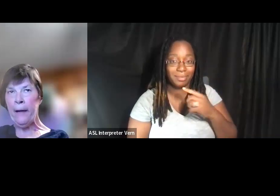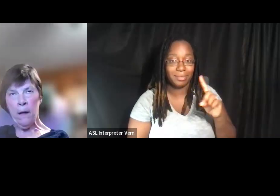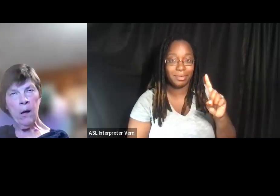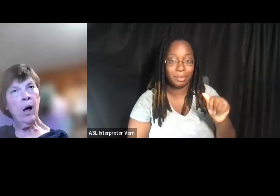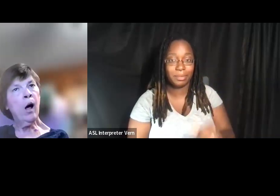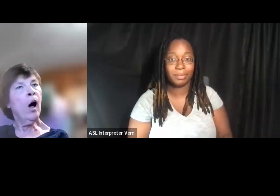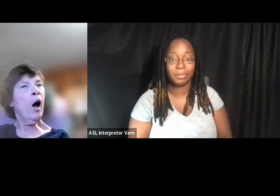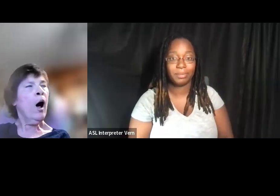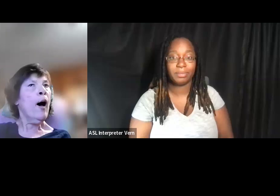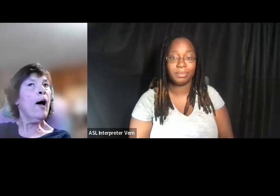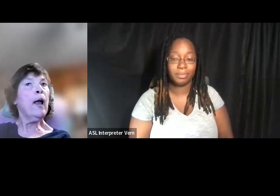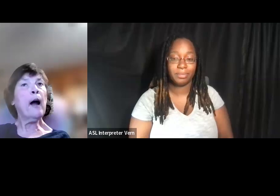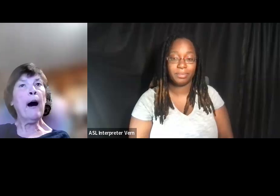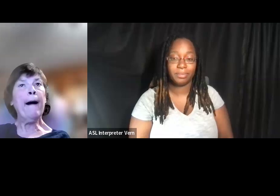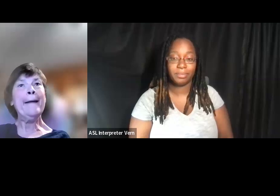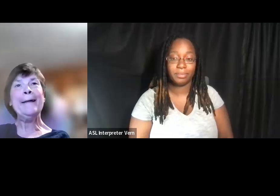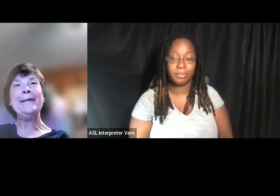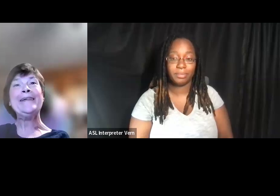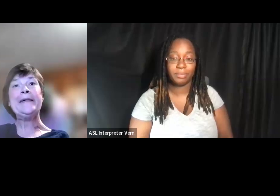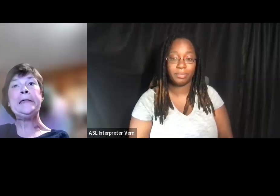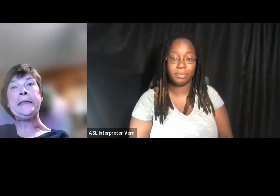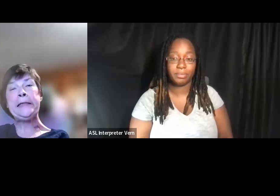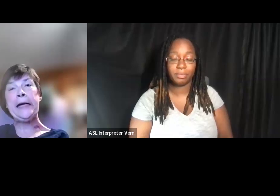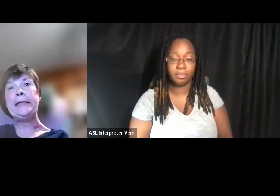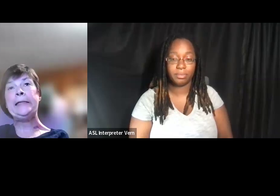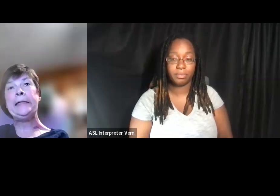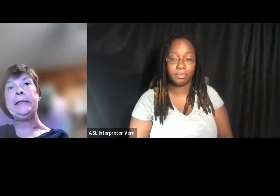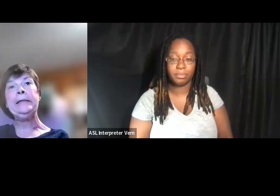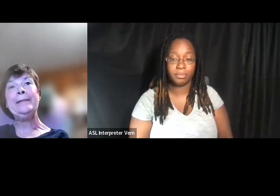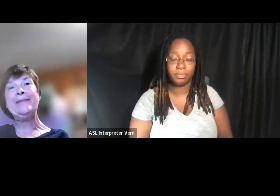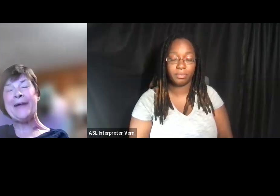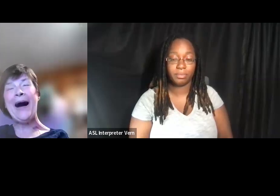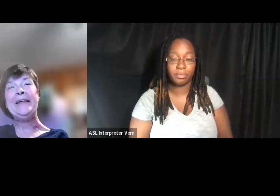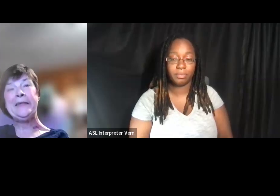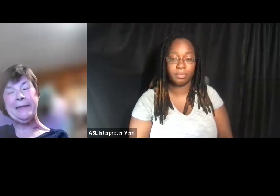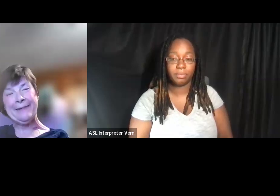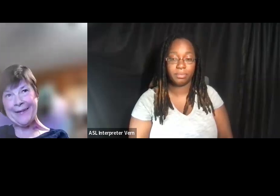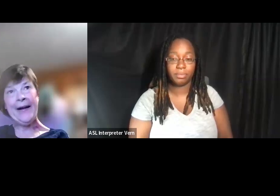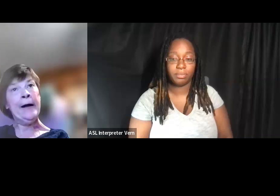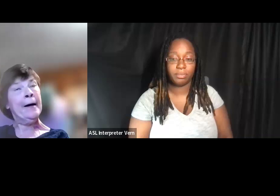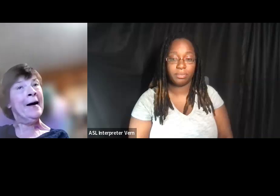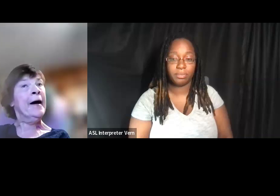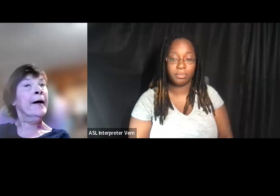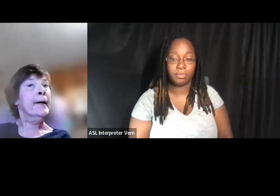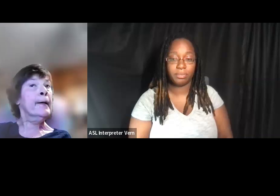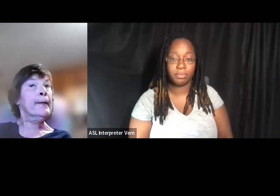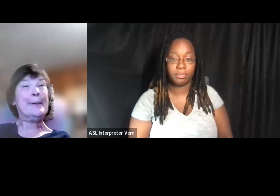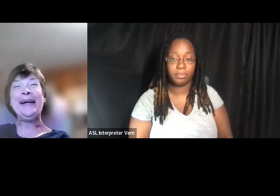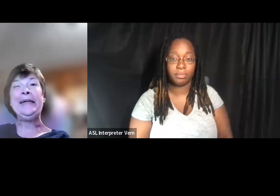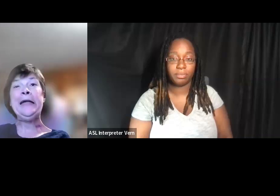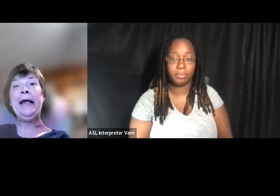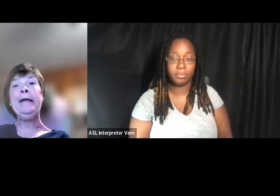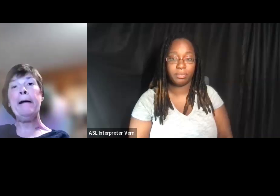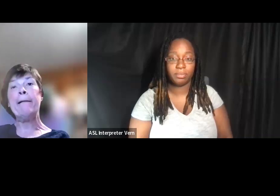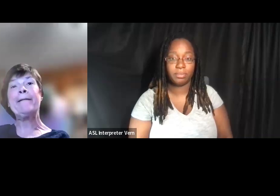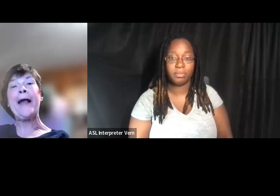disability. And although it was challenging to find someone,